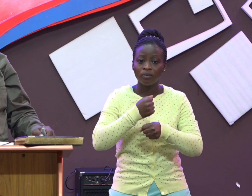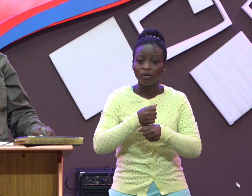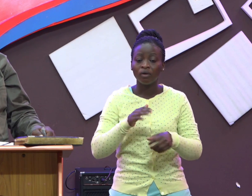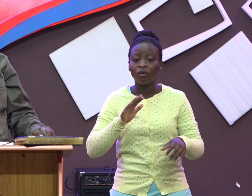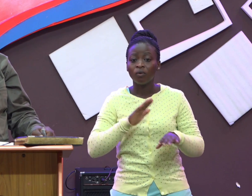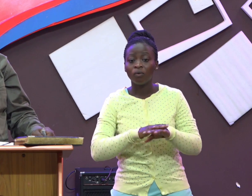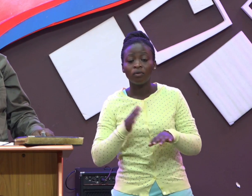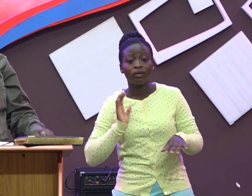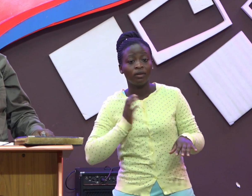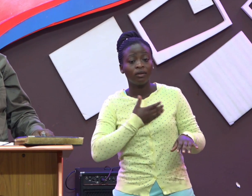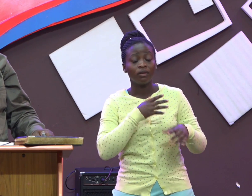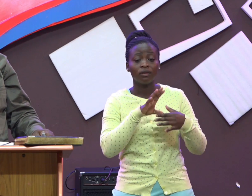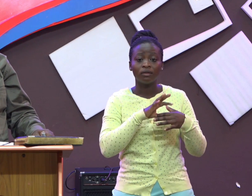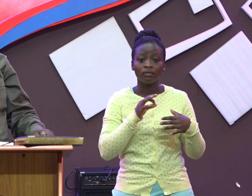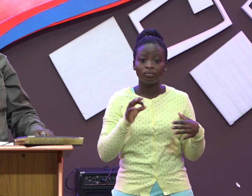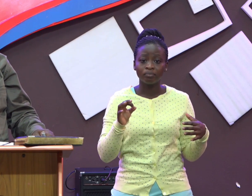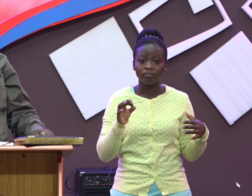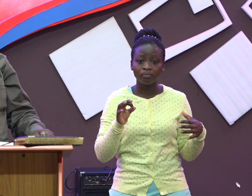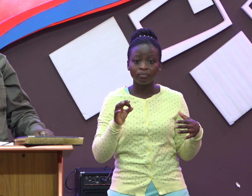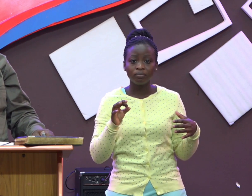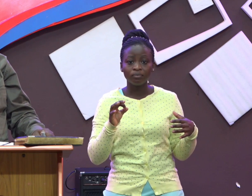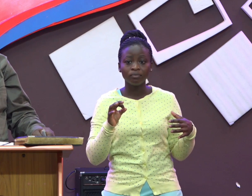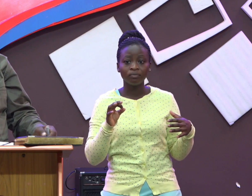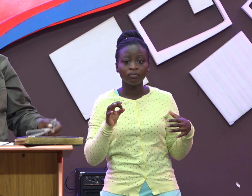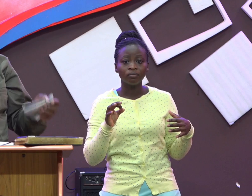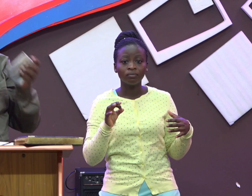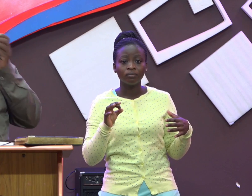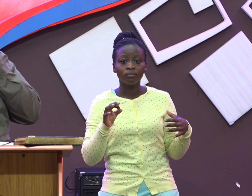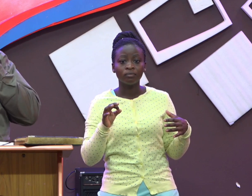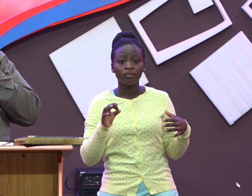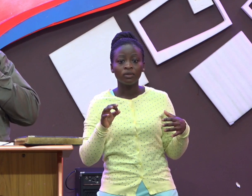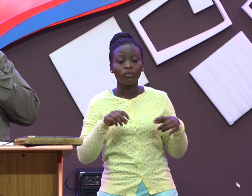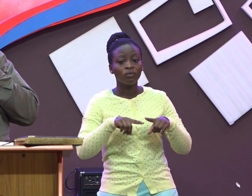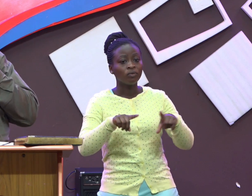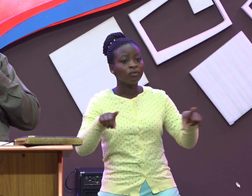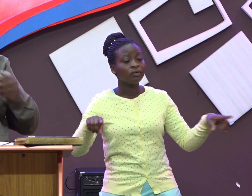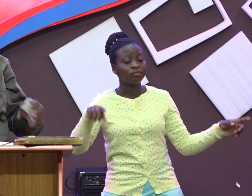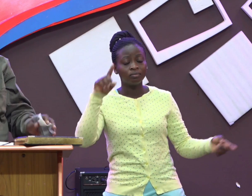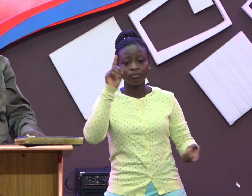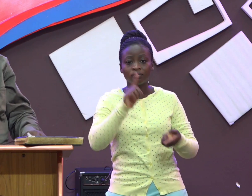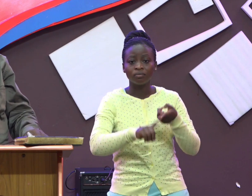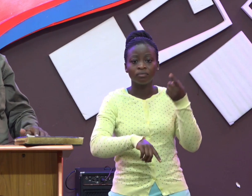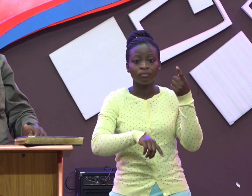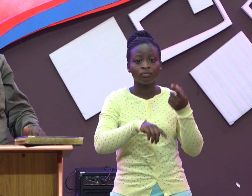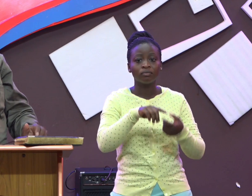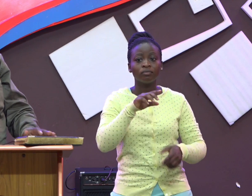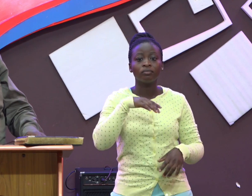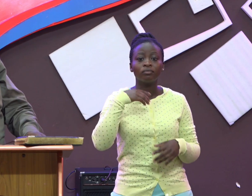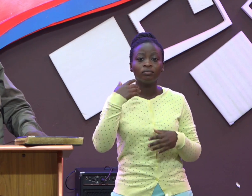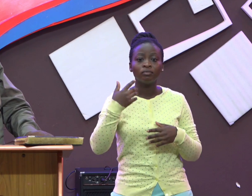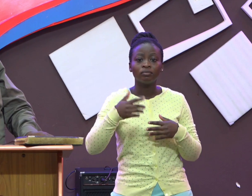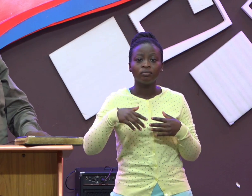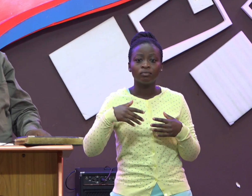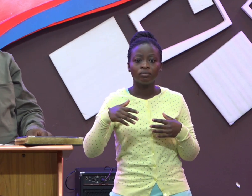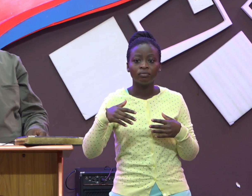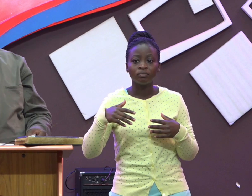bwa mu moyo. In being established in the spirit. Sengobo wangu zibulijo bulijo bubera kuludalwa. Victory would be on our side. Era nembera